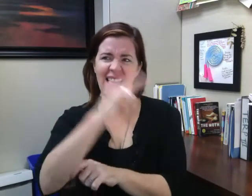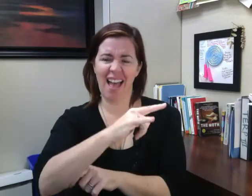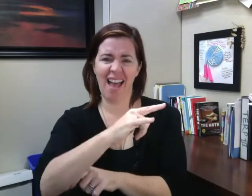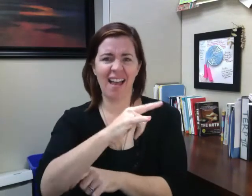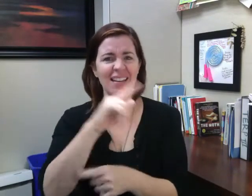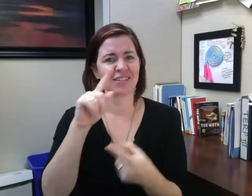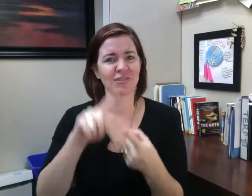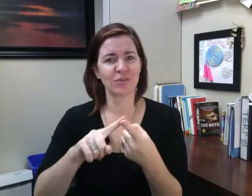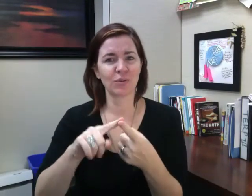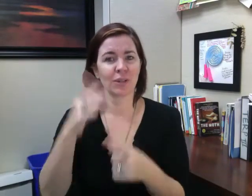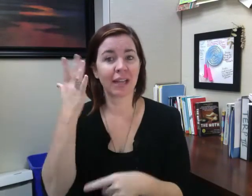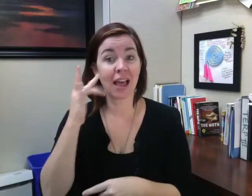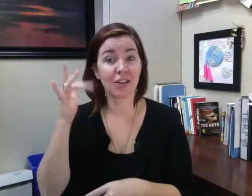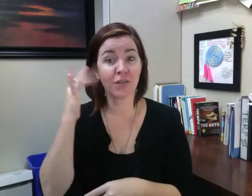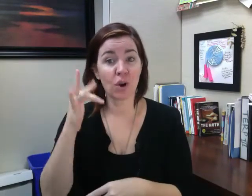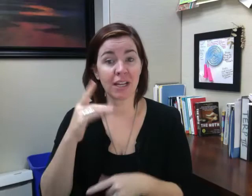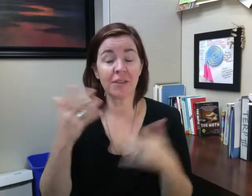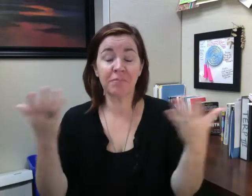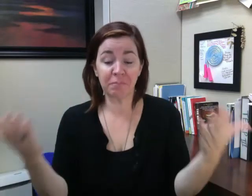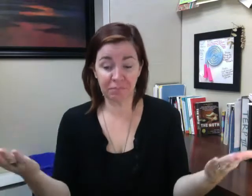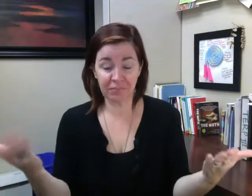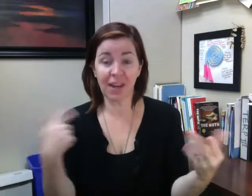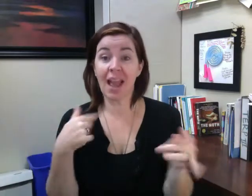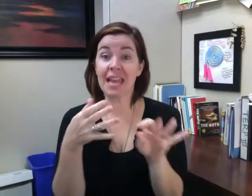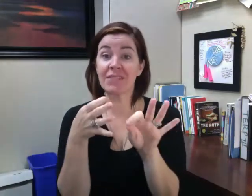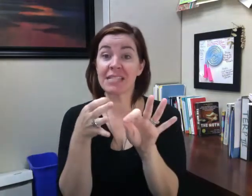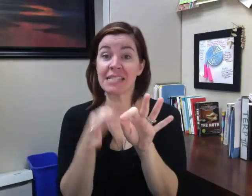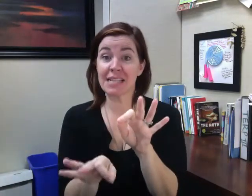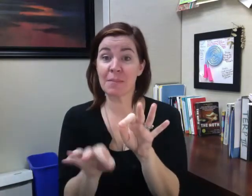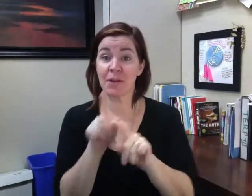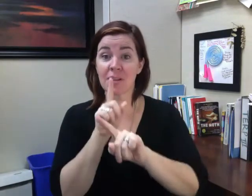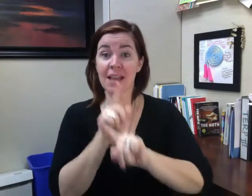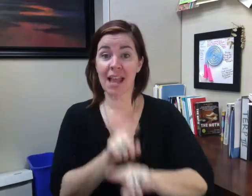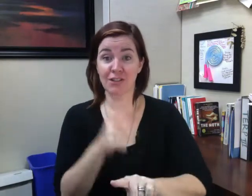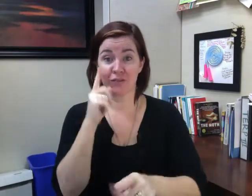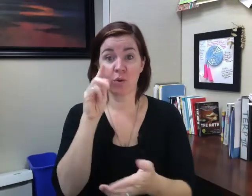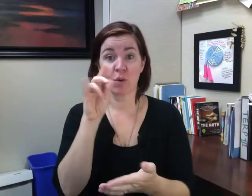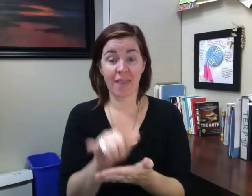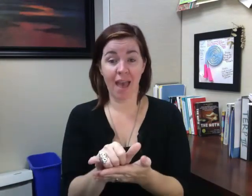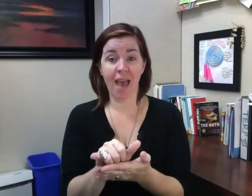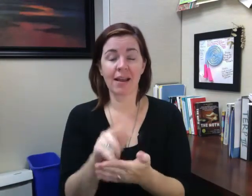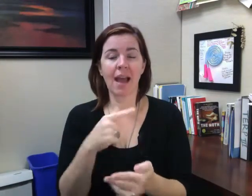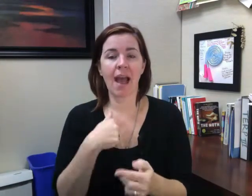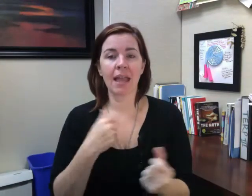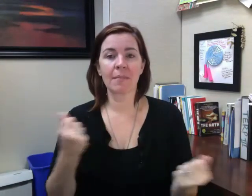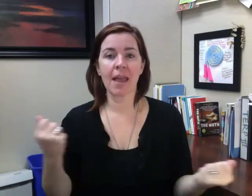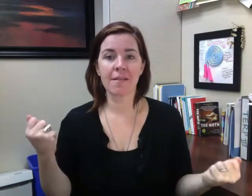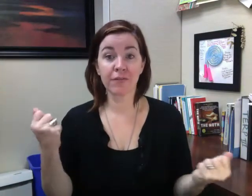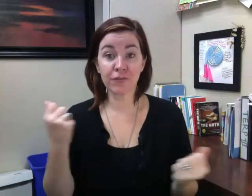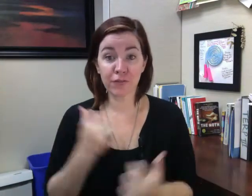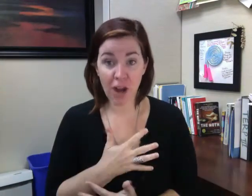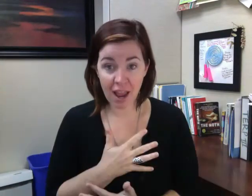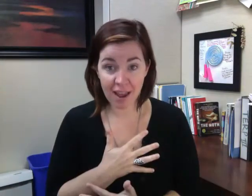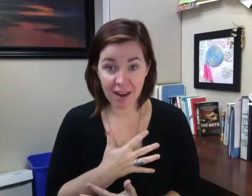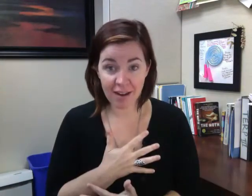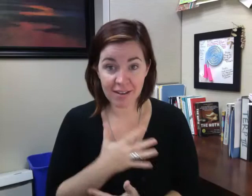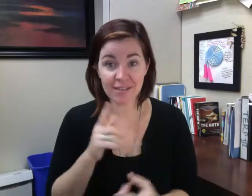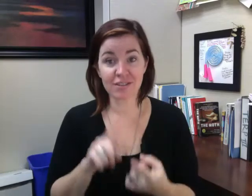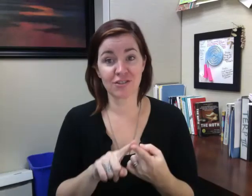that is that I am deathly afraid of flying. Just the thought of flying makes me break out in